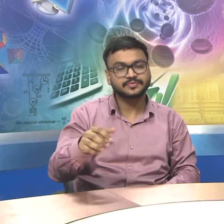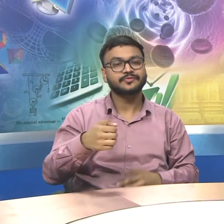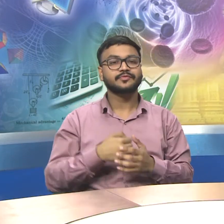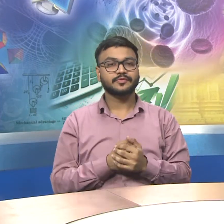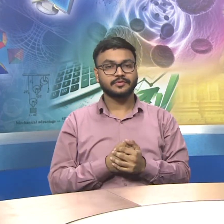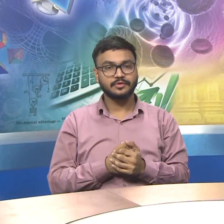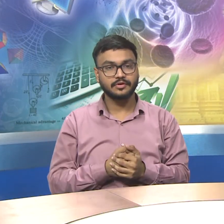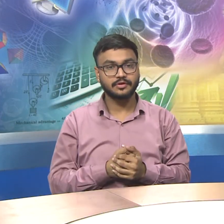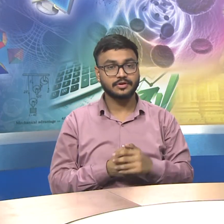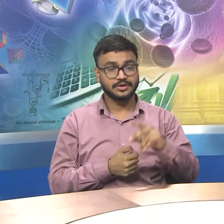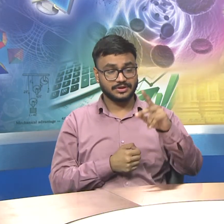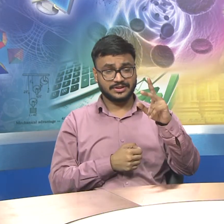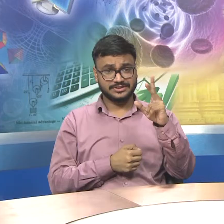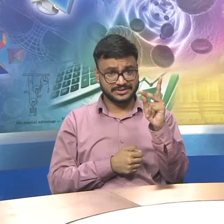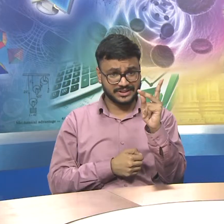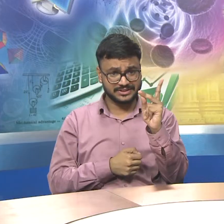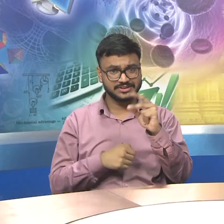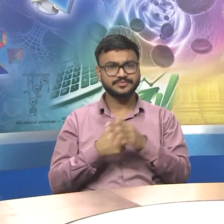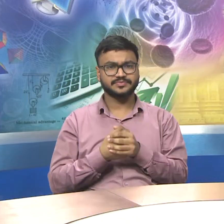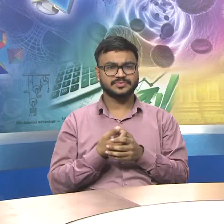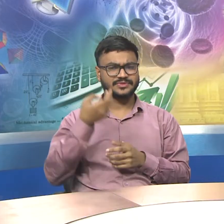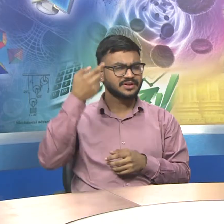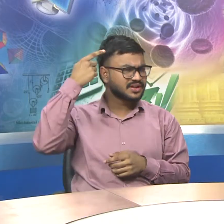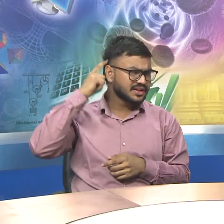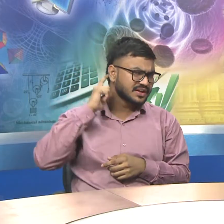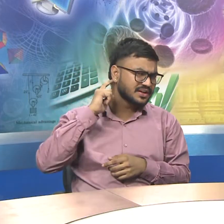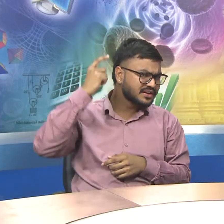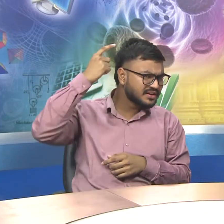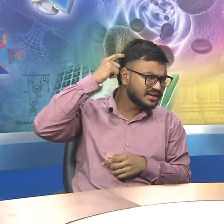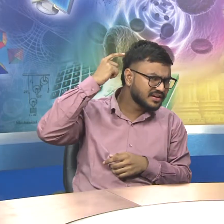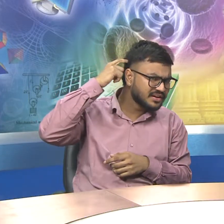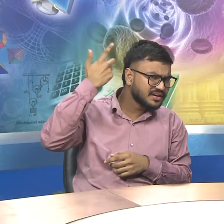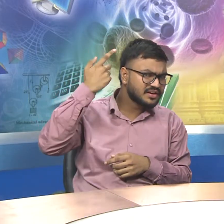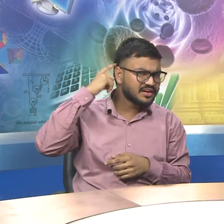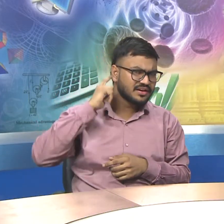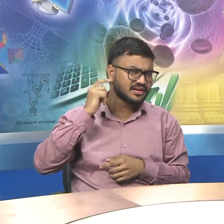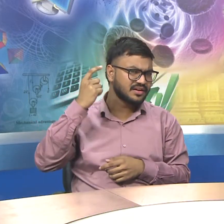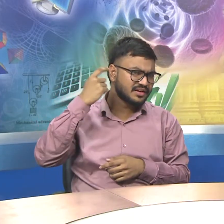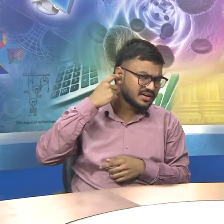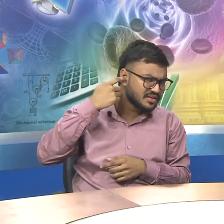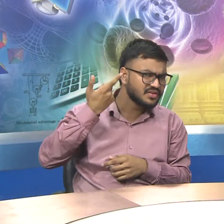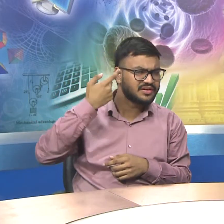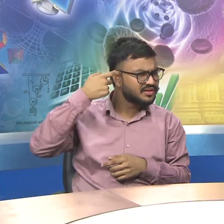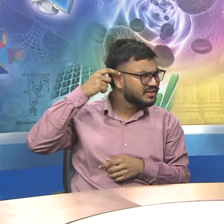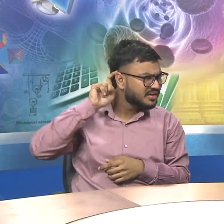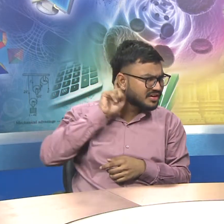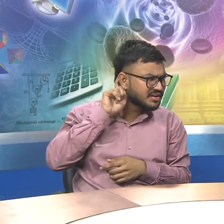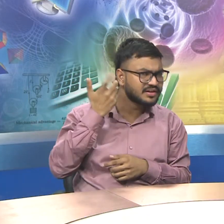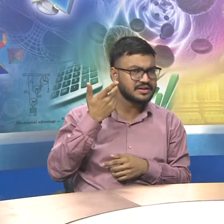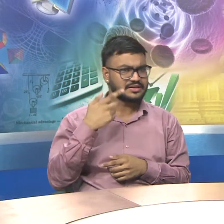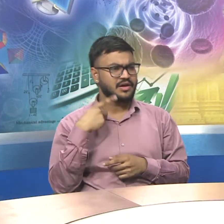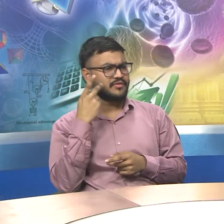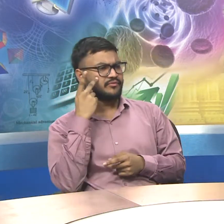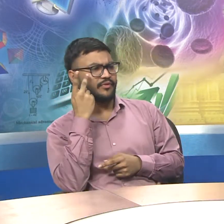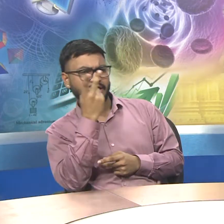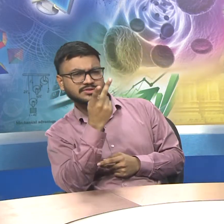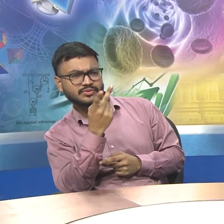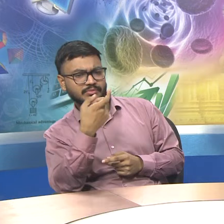Mouse is related to the computer. We move hands like this. Second is hearing aid.